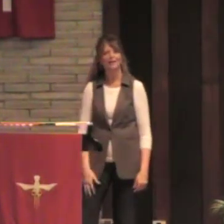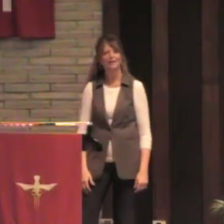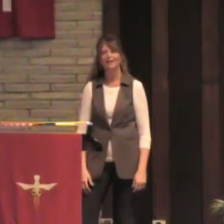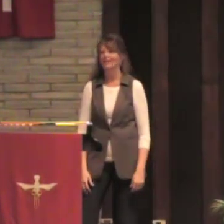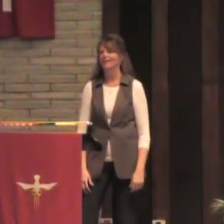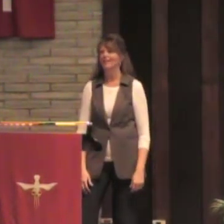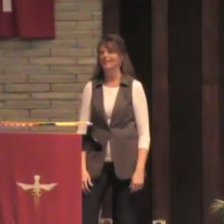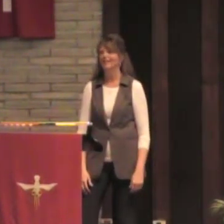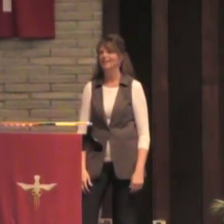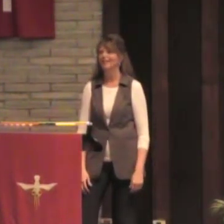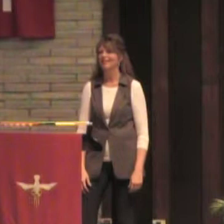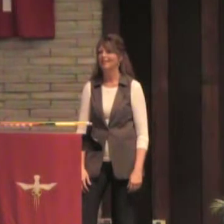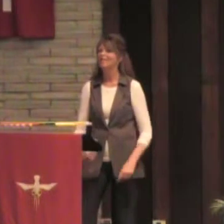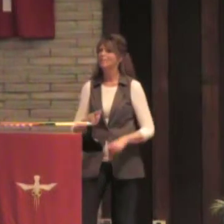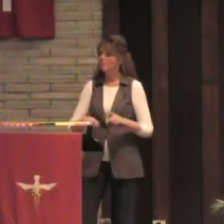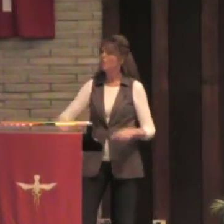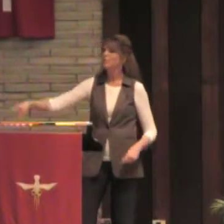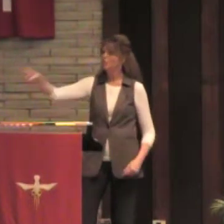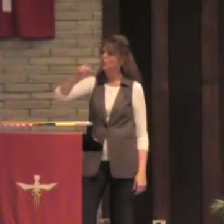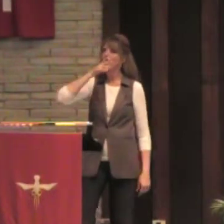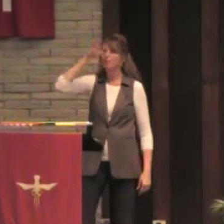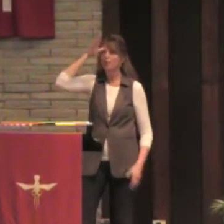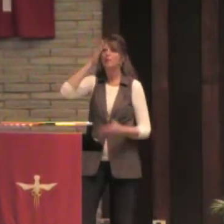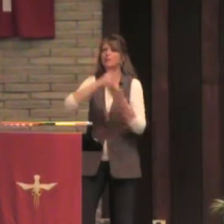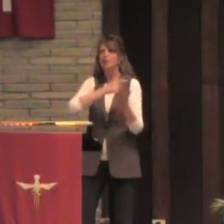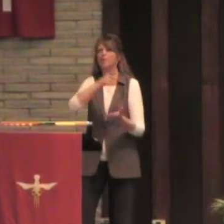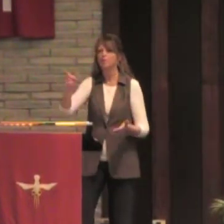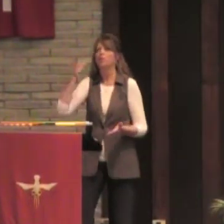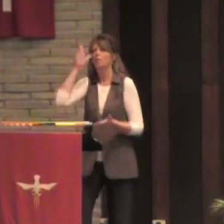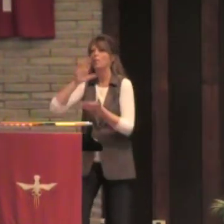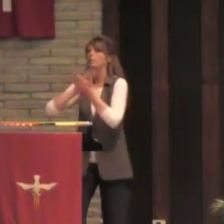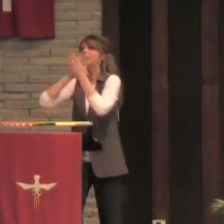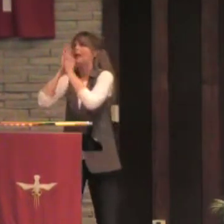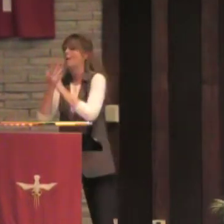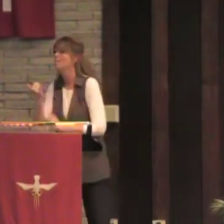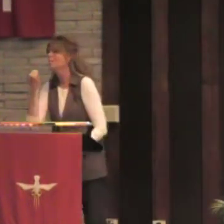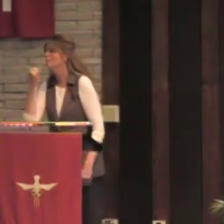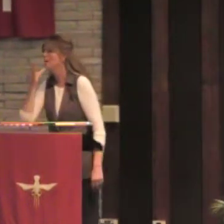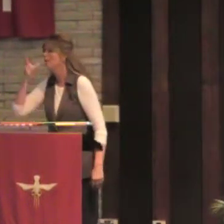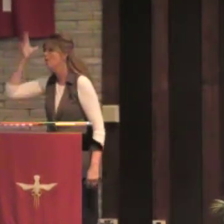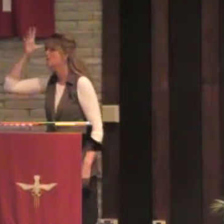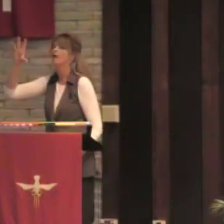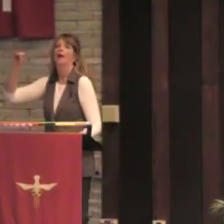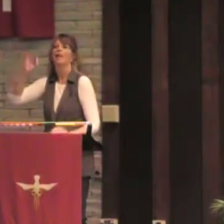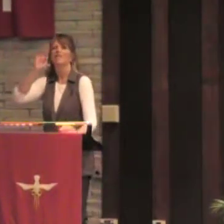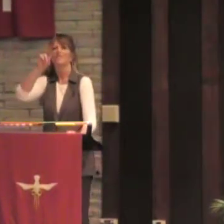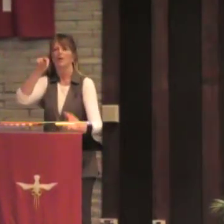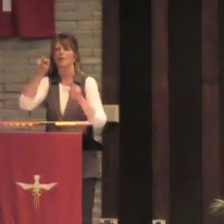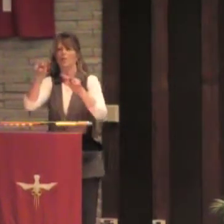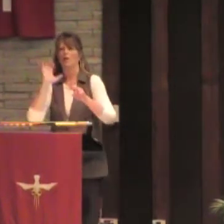but early on, no, it was very easy to make mistakes as parents. And some of you